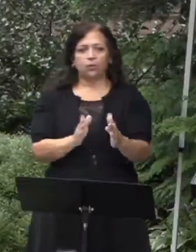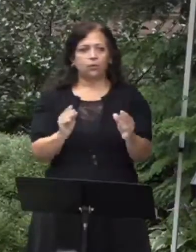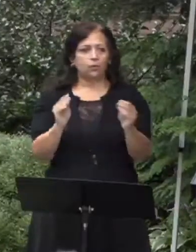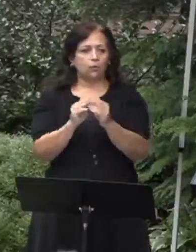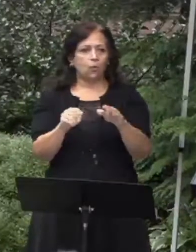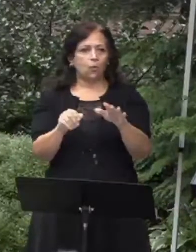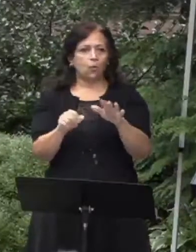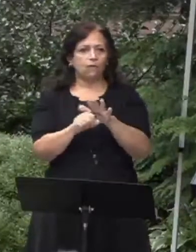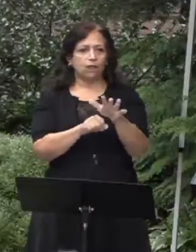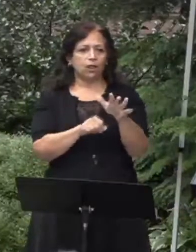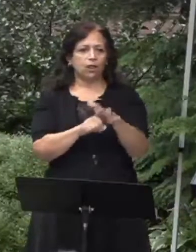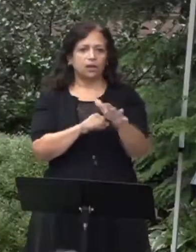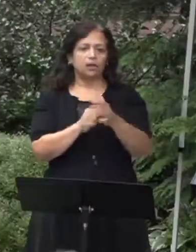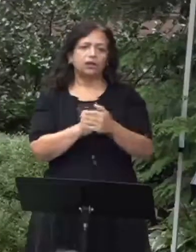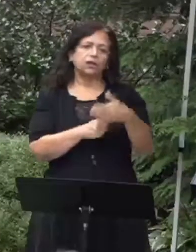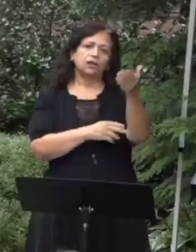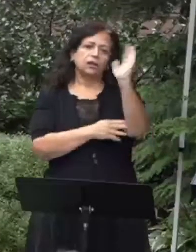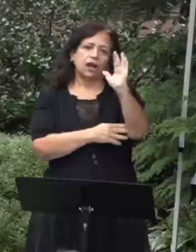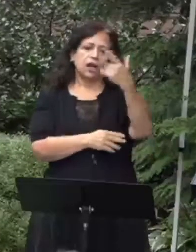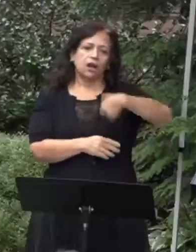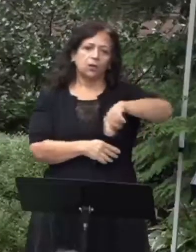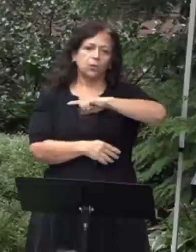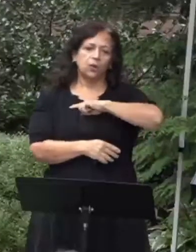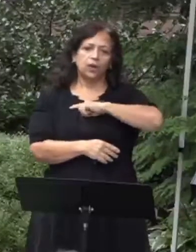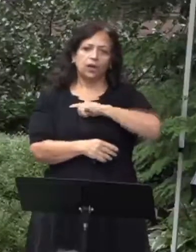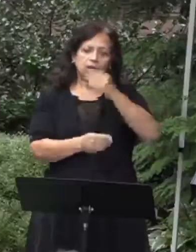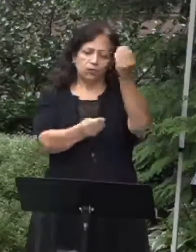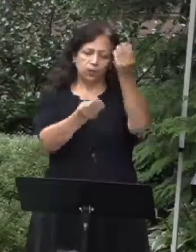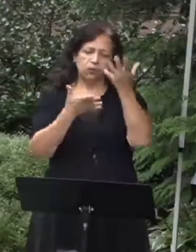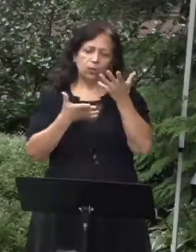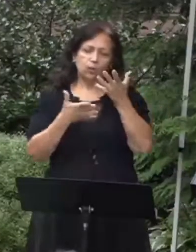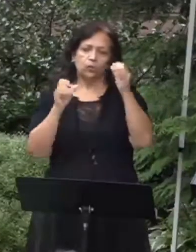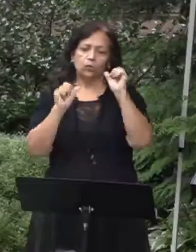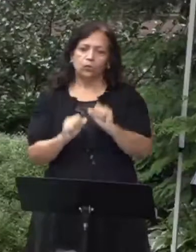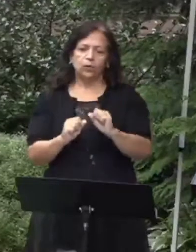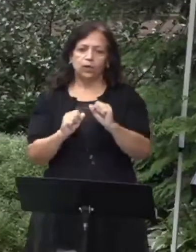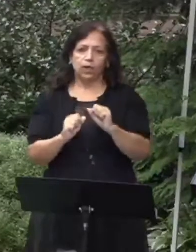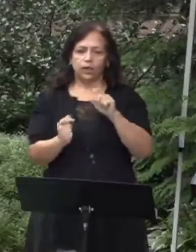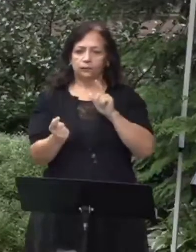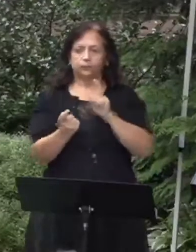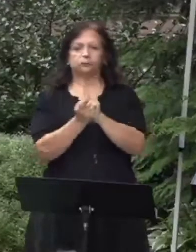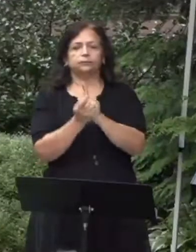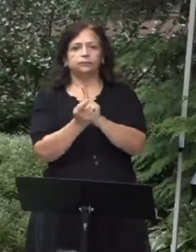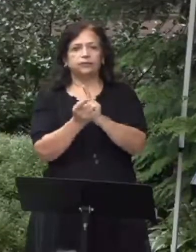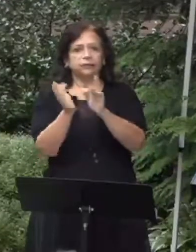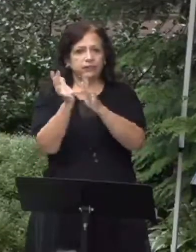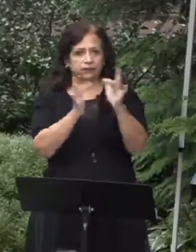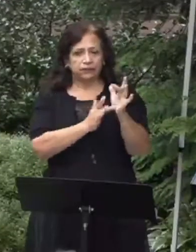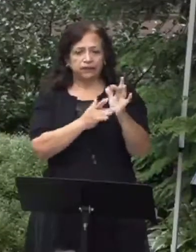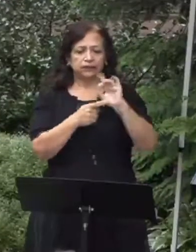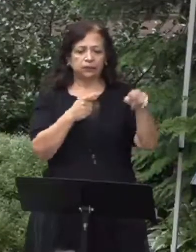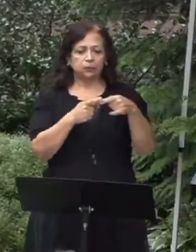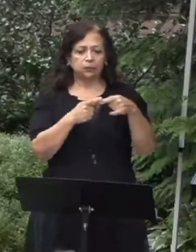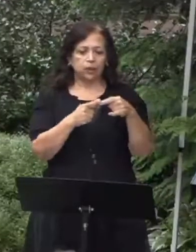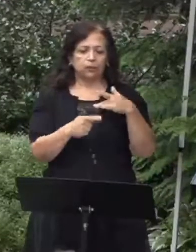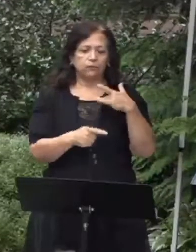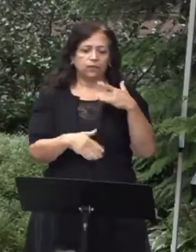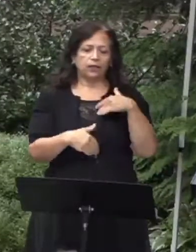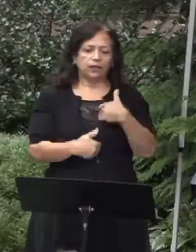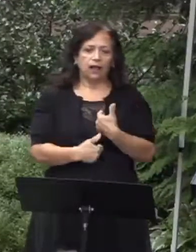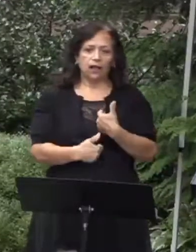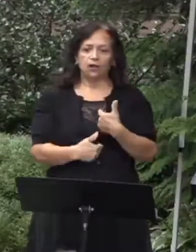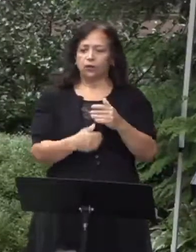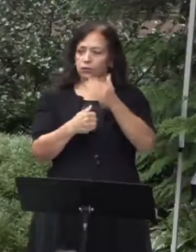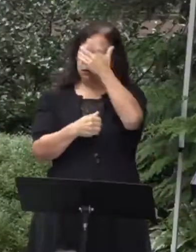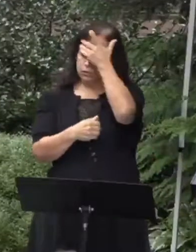fully. God, we have been told that we can come to Jesus when we are weary or